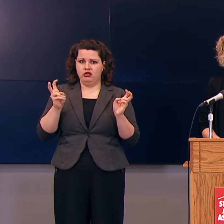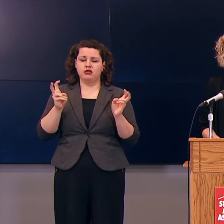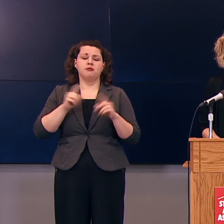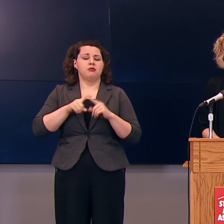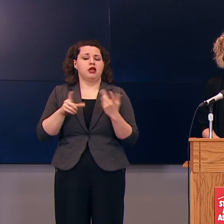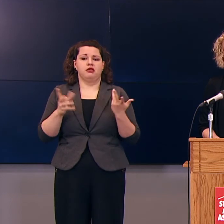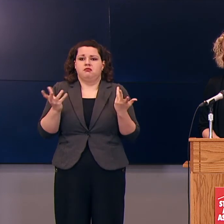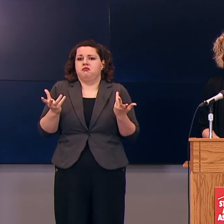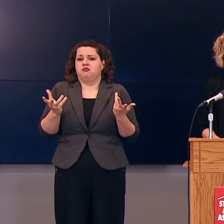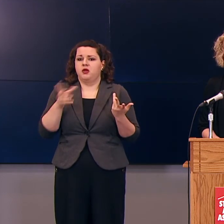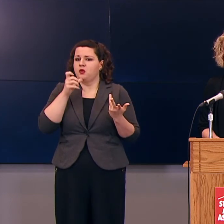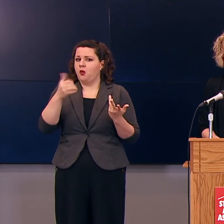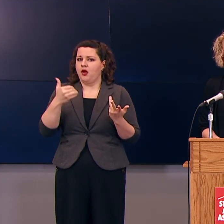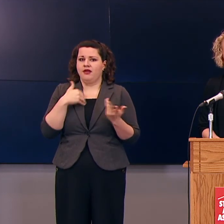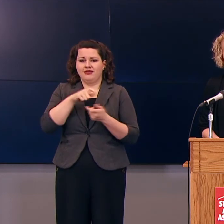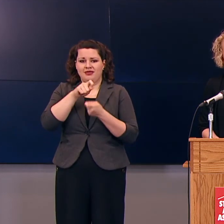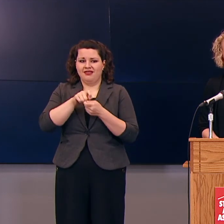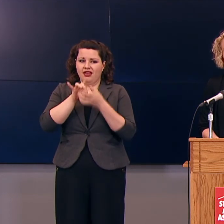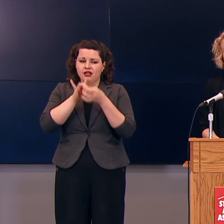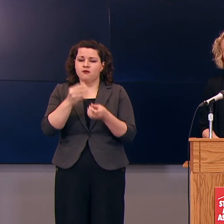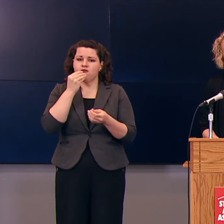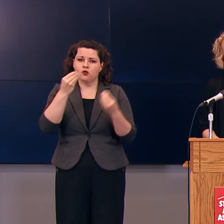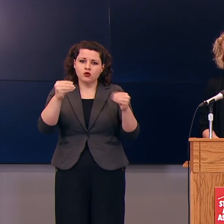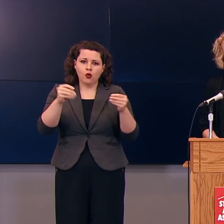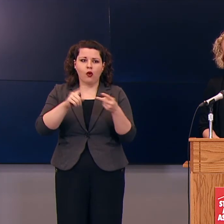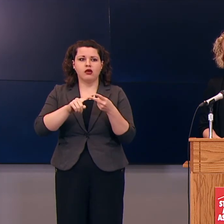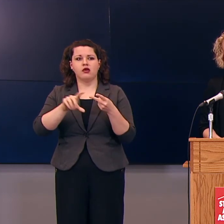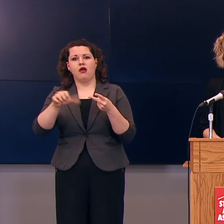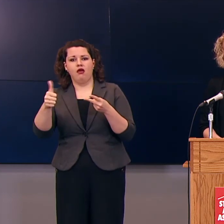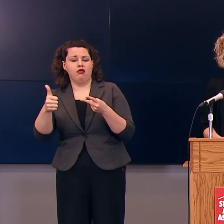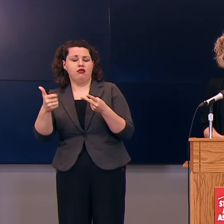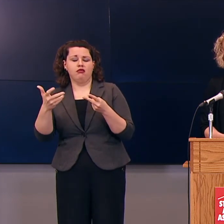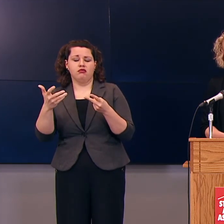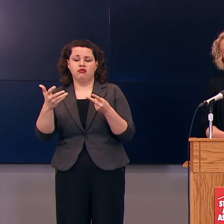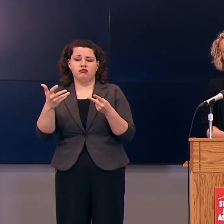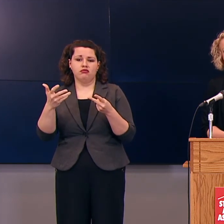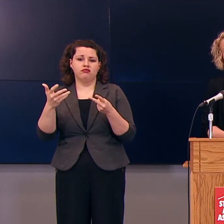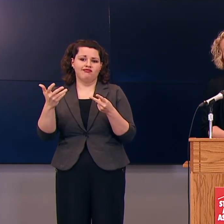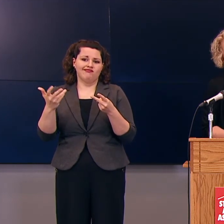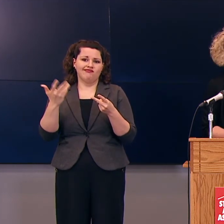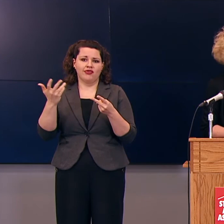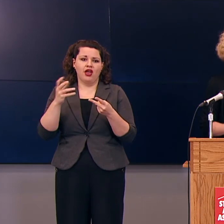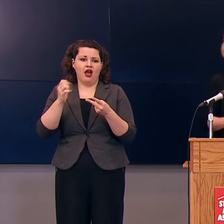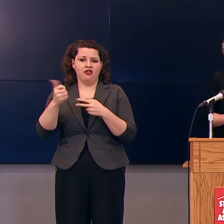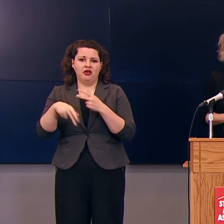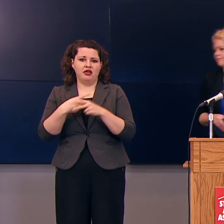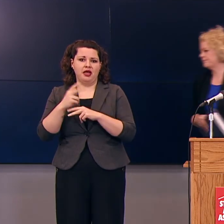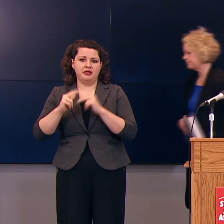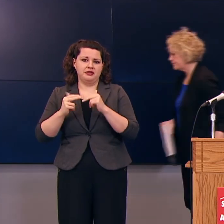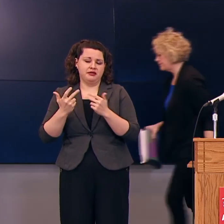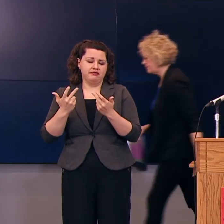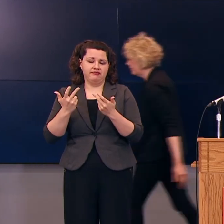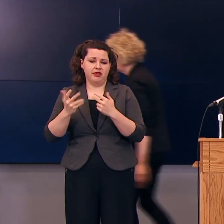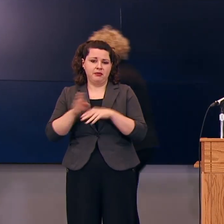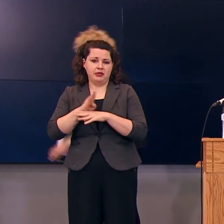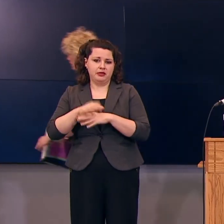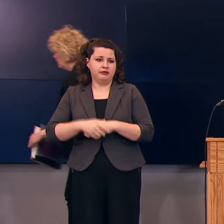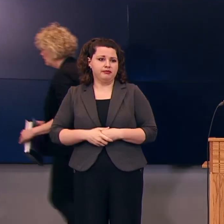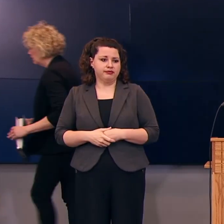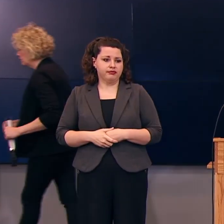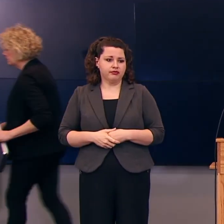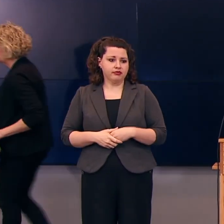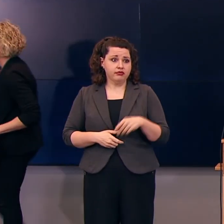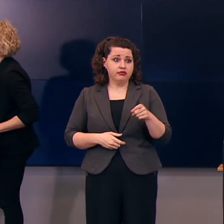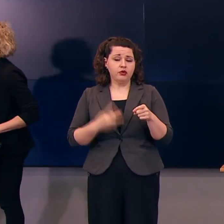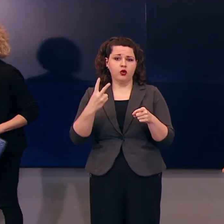than that, I don't have specific related to grocery stores or other sorts of establishments. Thank you.